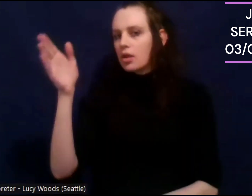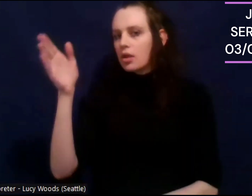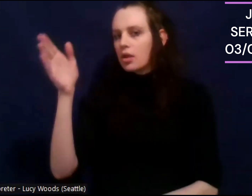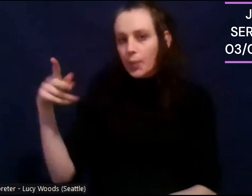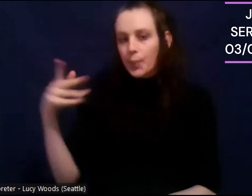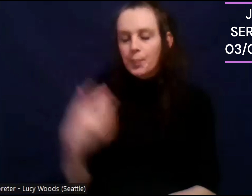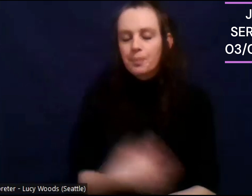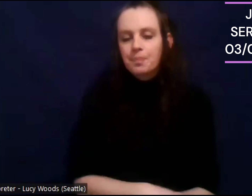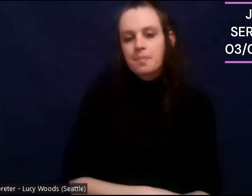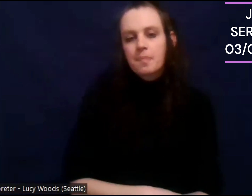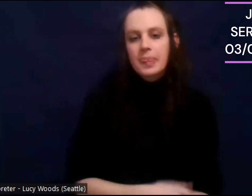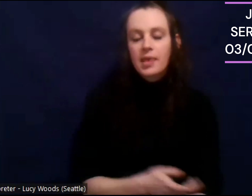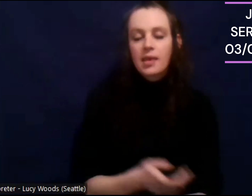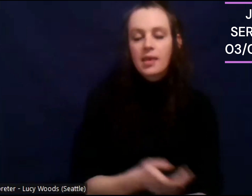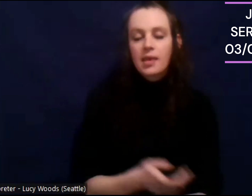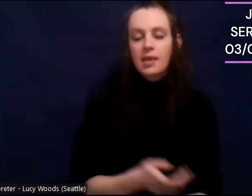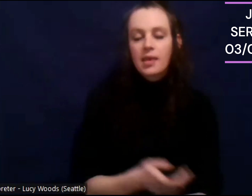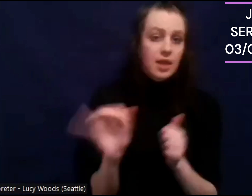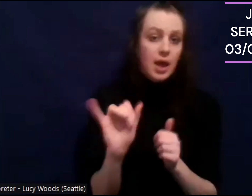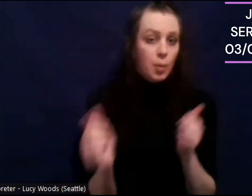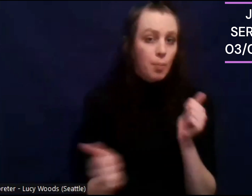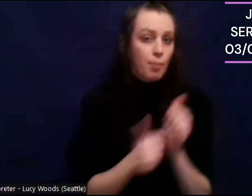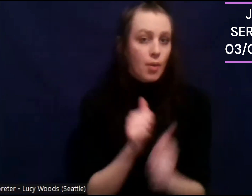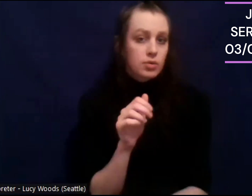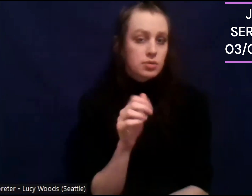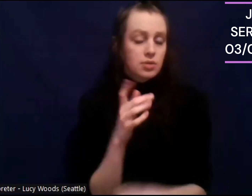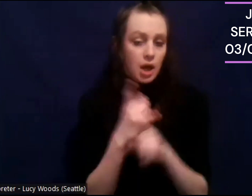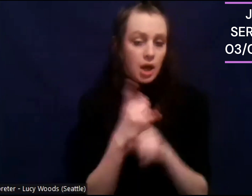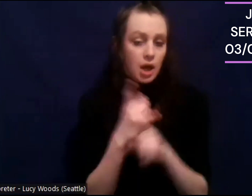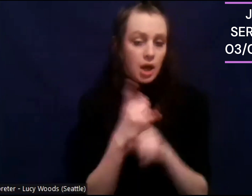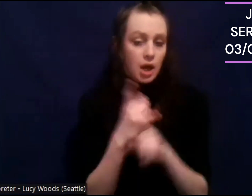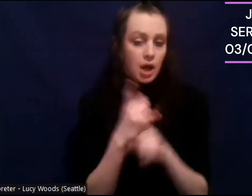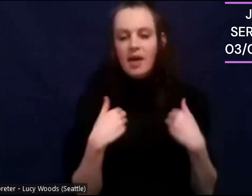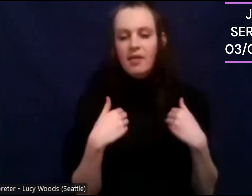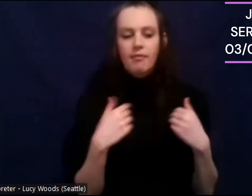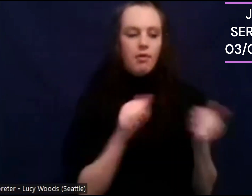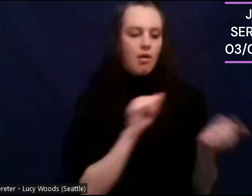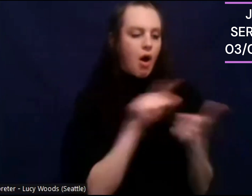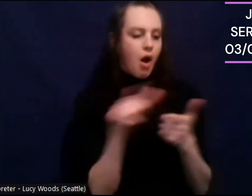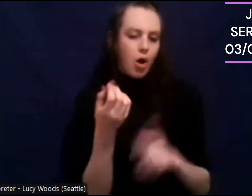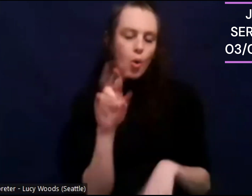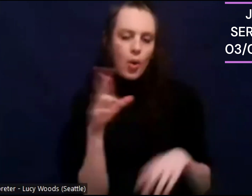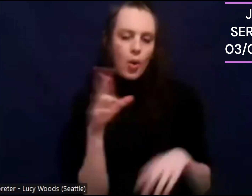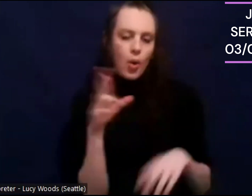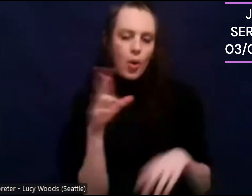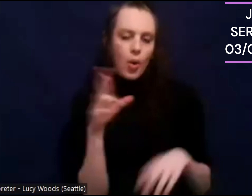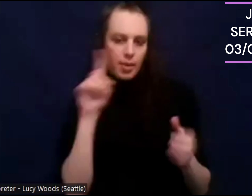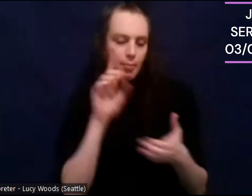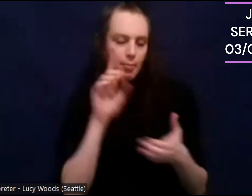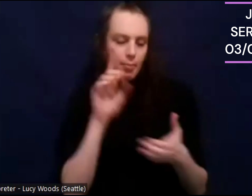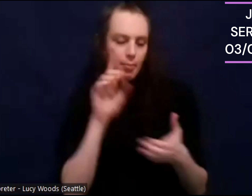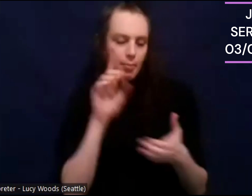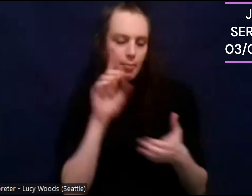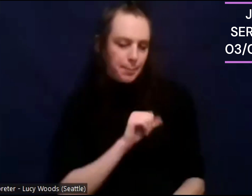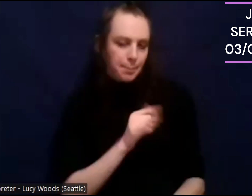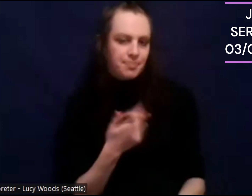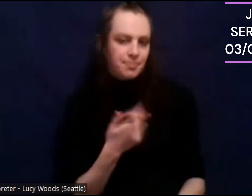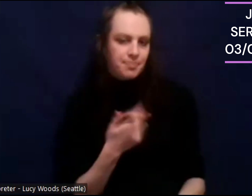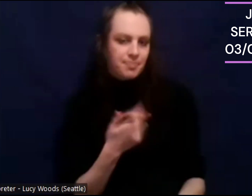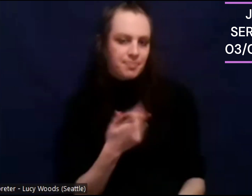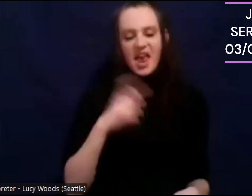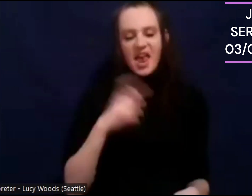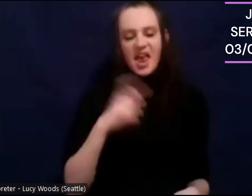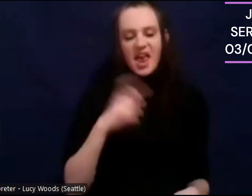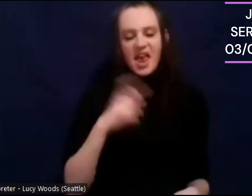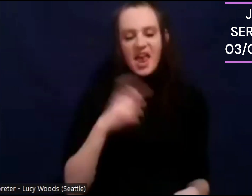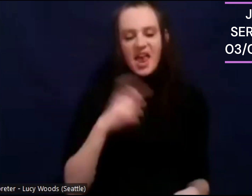like most alcoholics, I have this all or nothing attitude. I think I have to rock these steps 100% every single day. I think